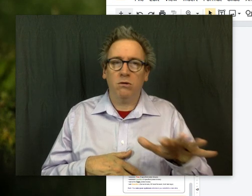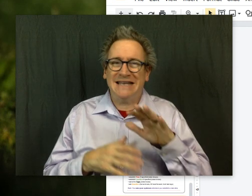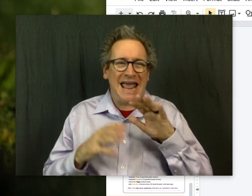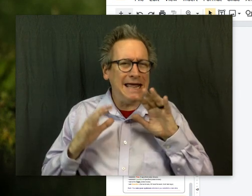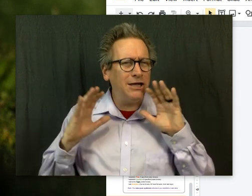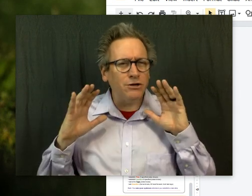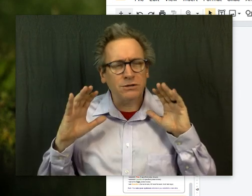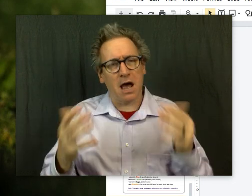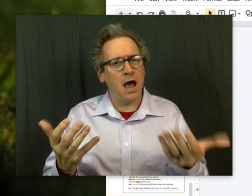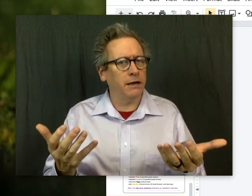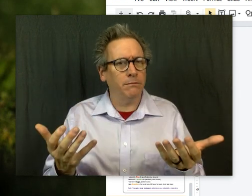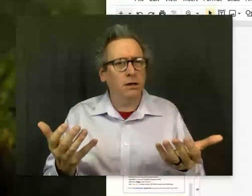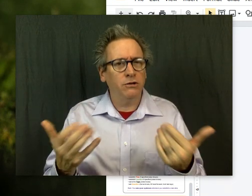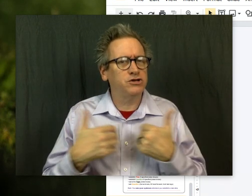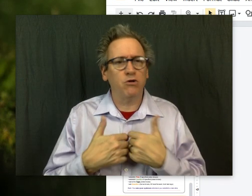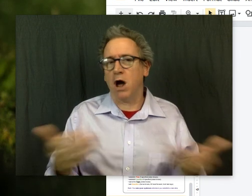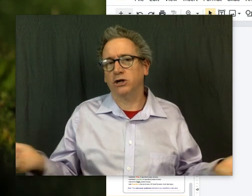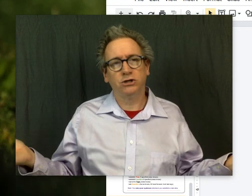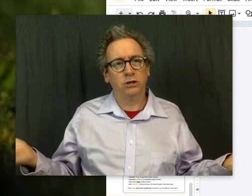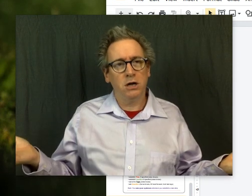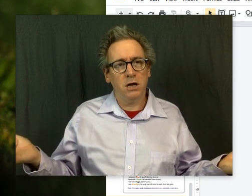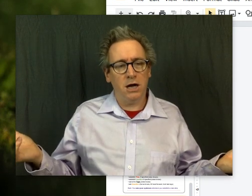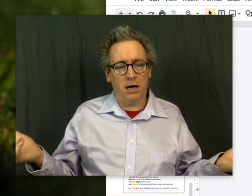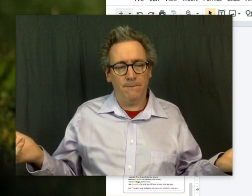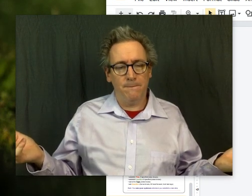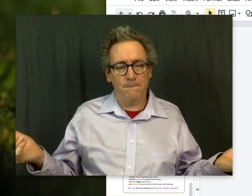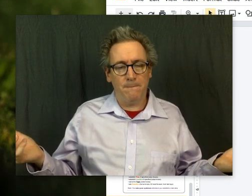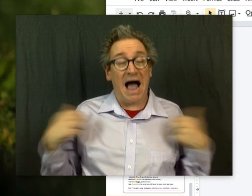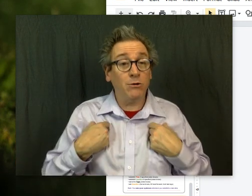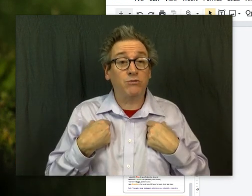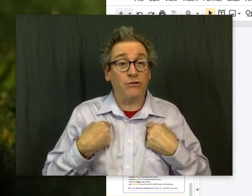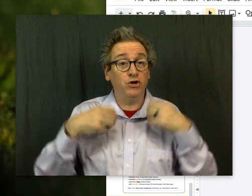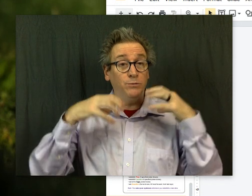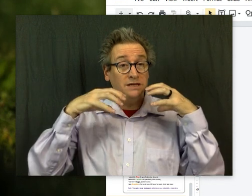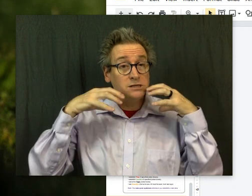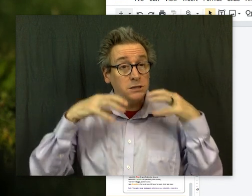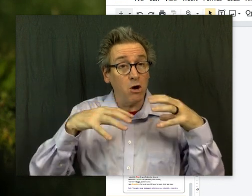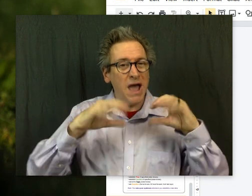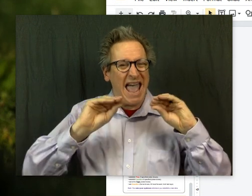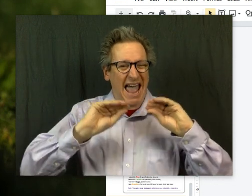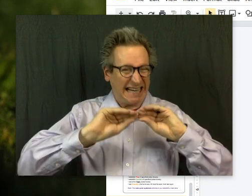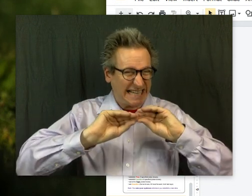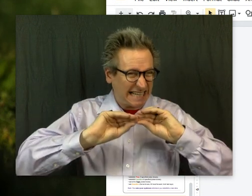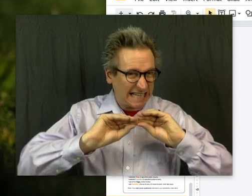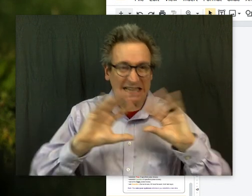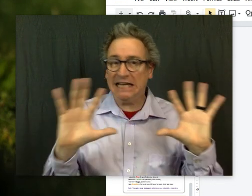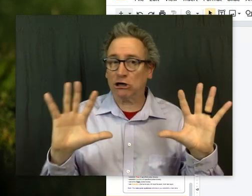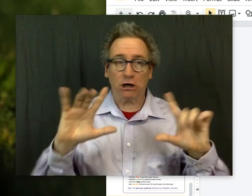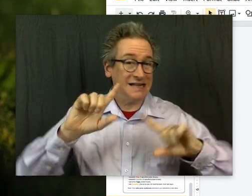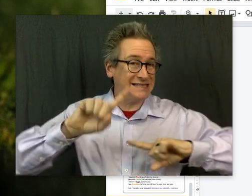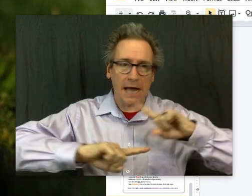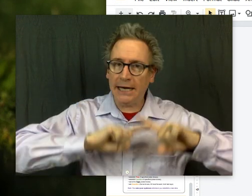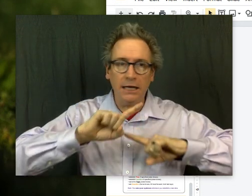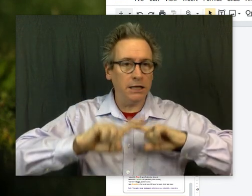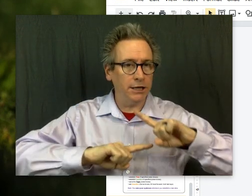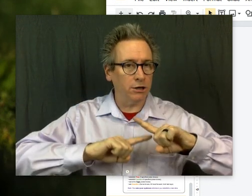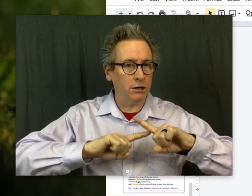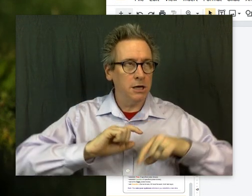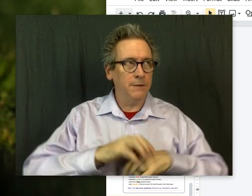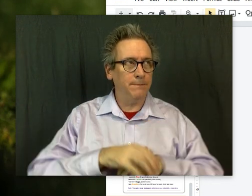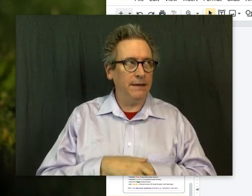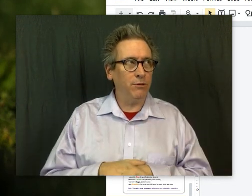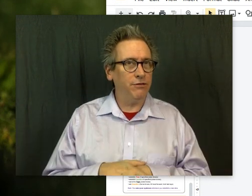slow. Take your time. There's no rush. I would rather you be slow and clear, signing